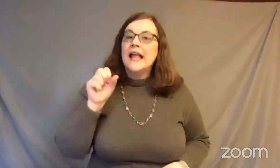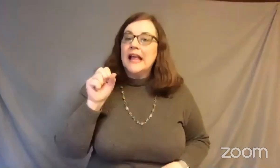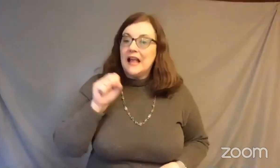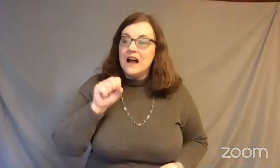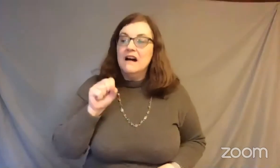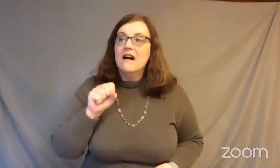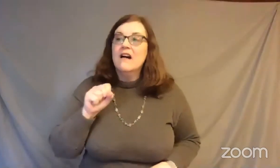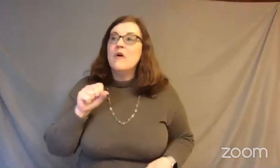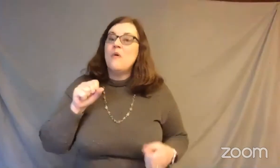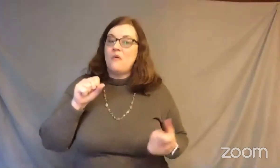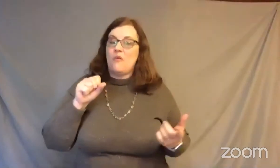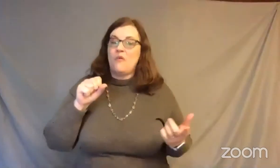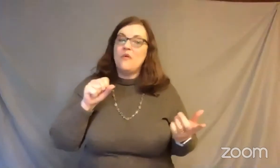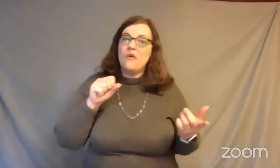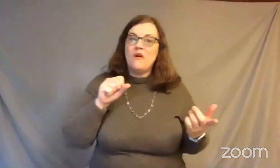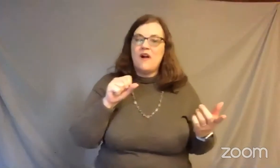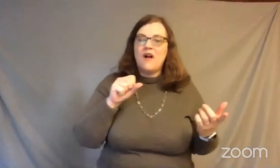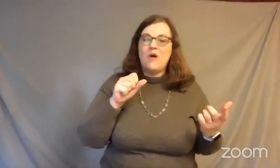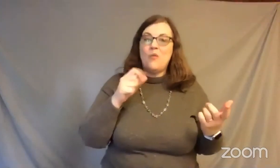That's a great question. Thank you.